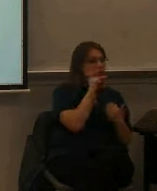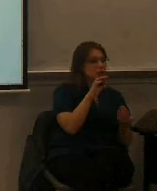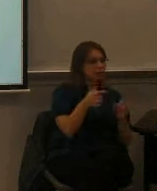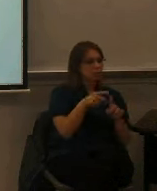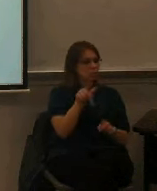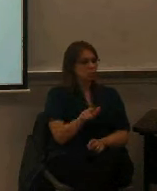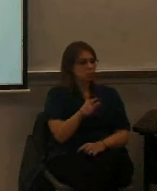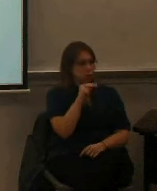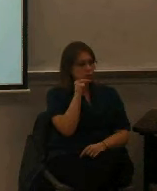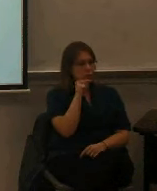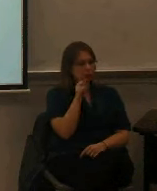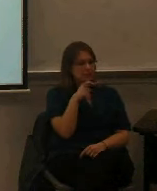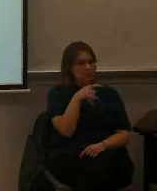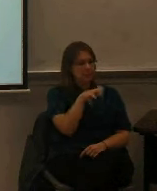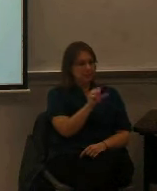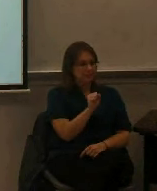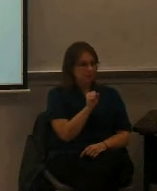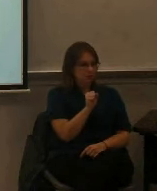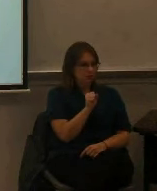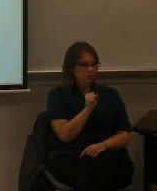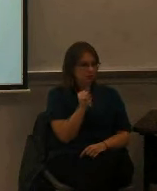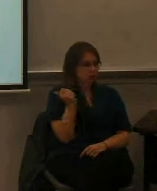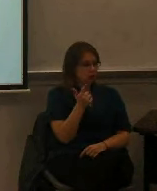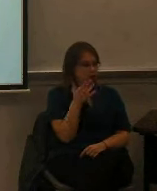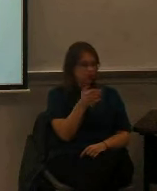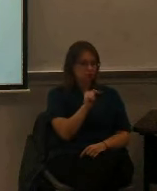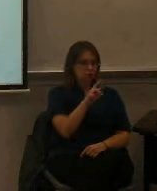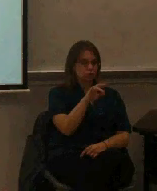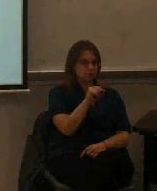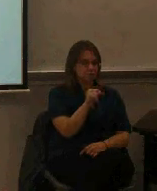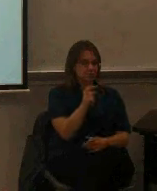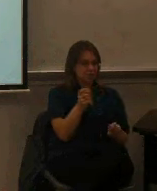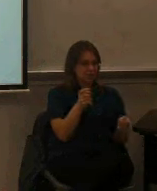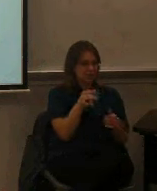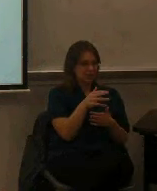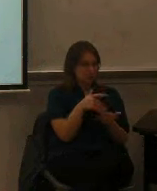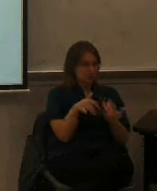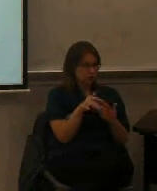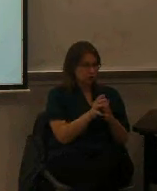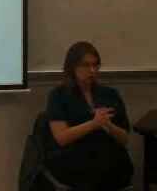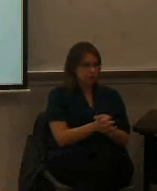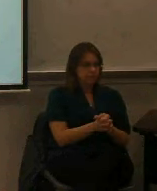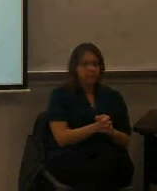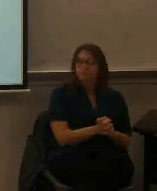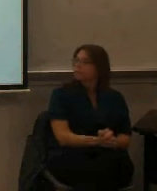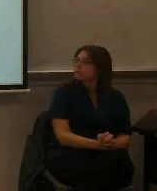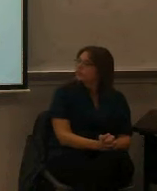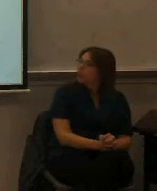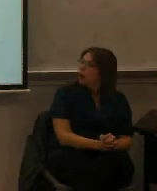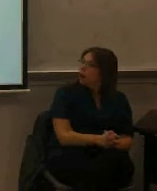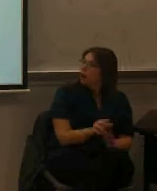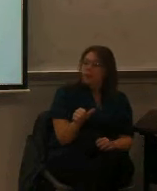nutrient species. All of those would be trait-mediated interactions. And then the other